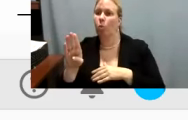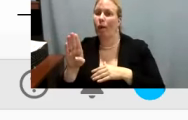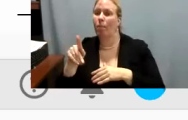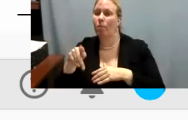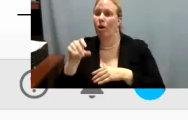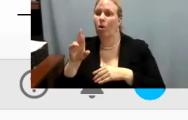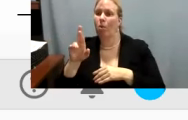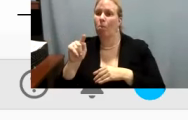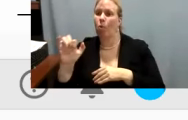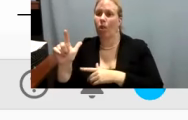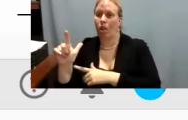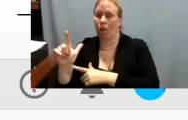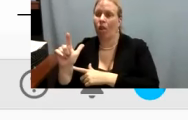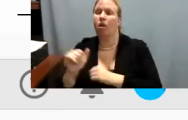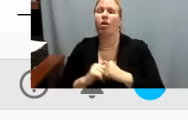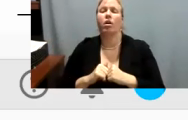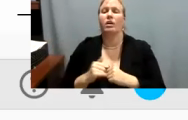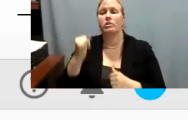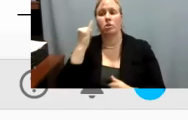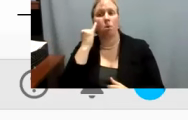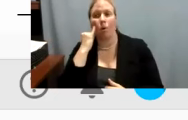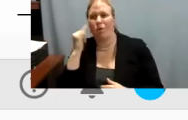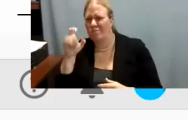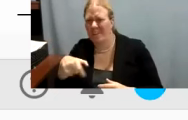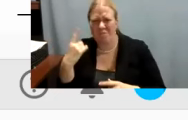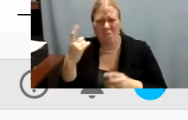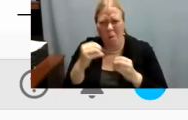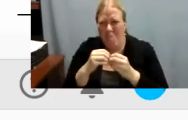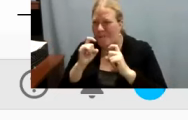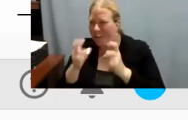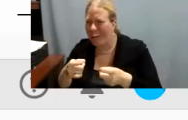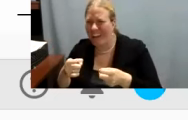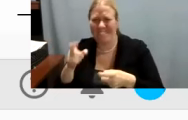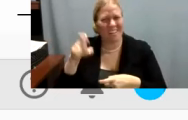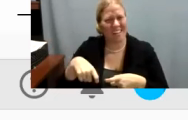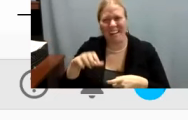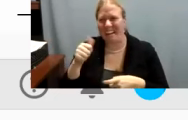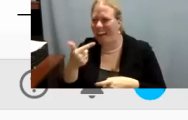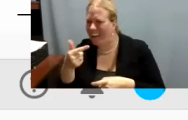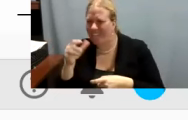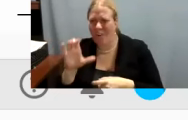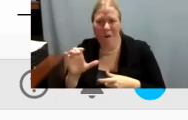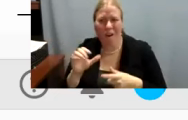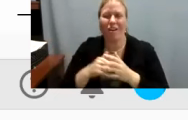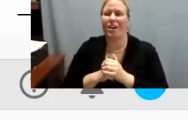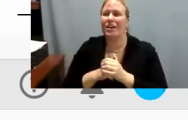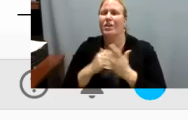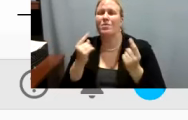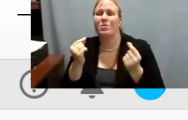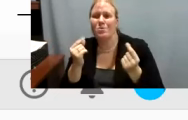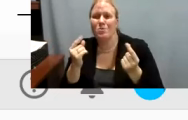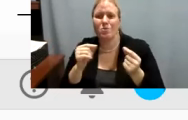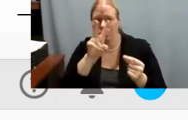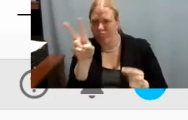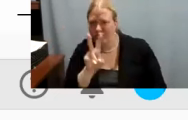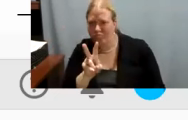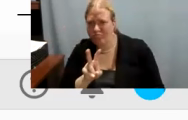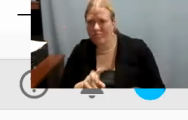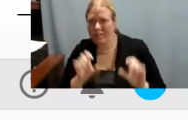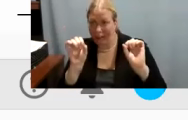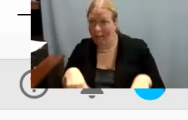chosen a gift card you got one last gift to get for somebody you go to the website and then you can kind of scroll around you see what's